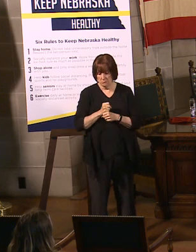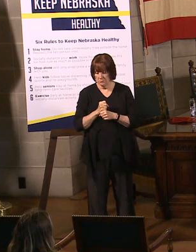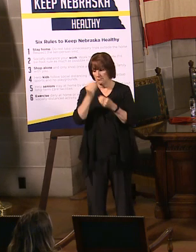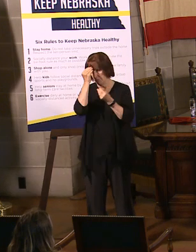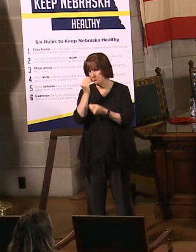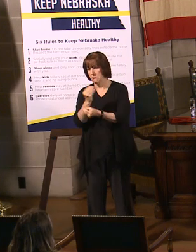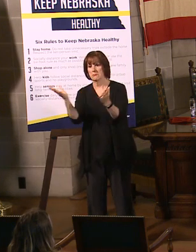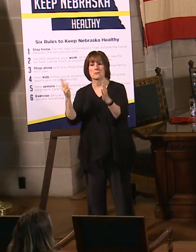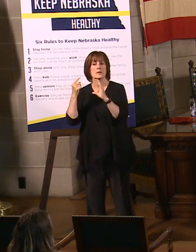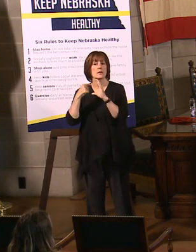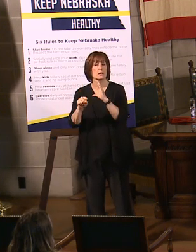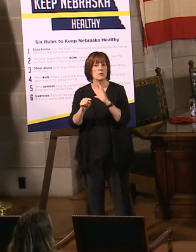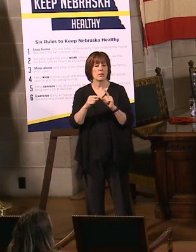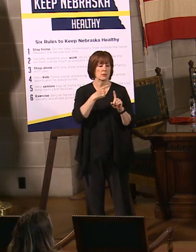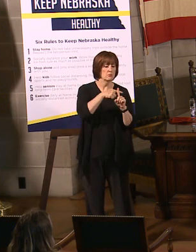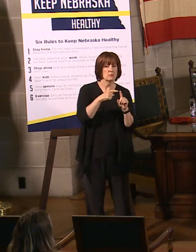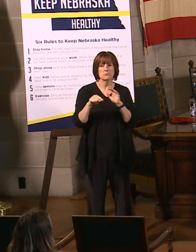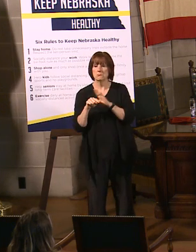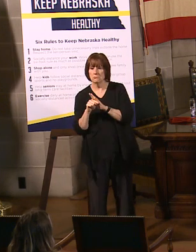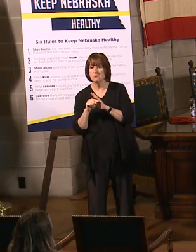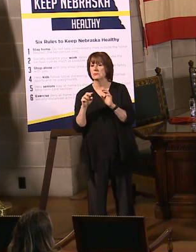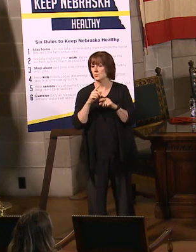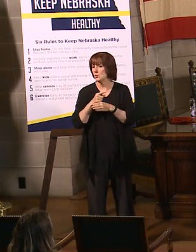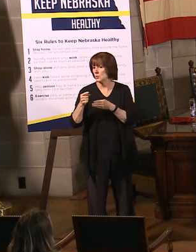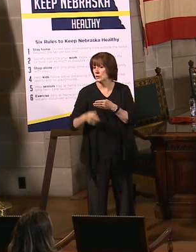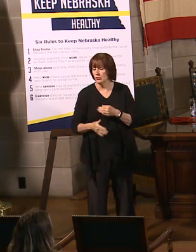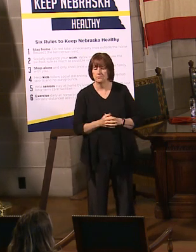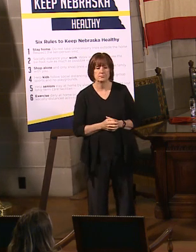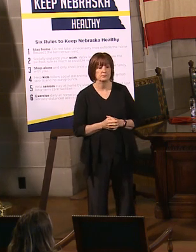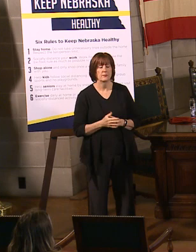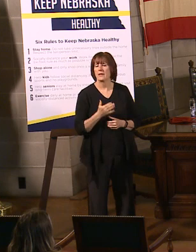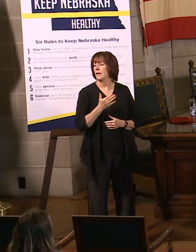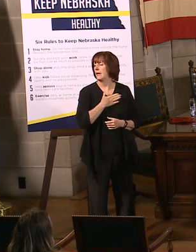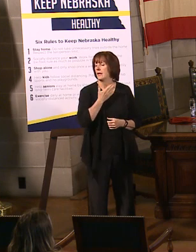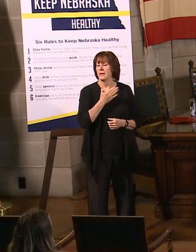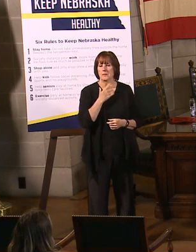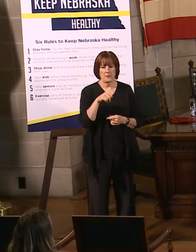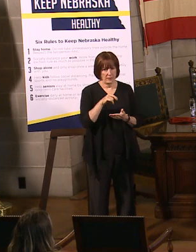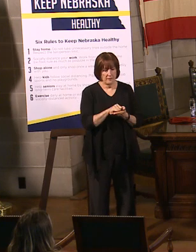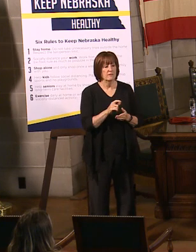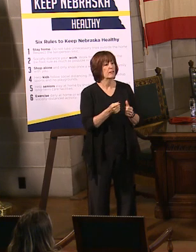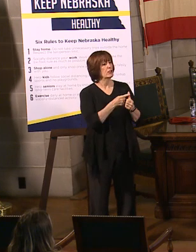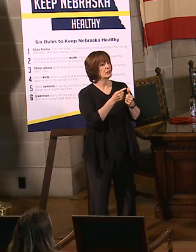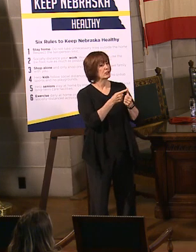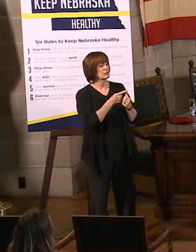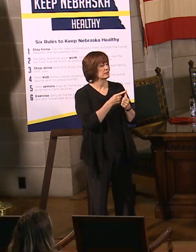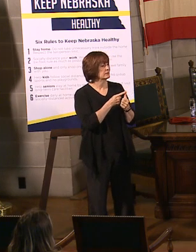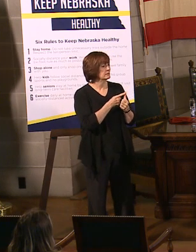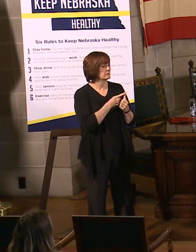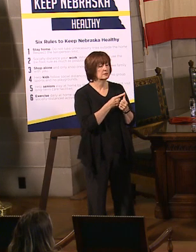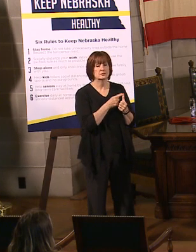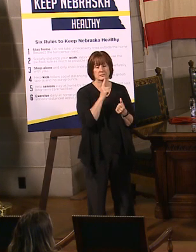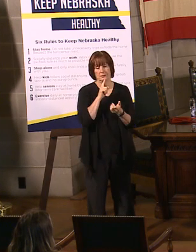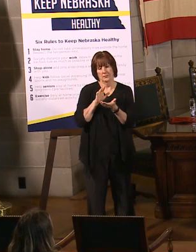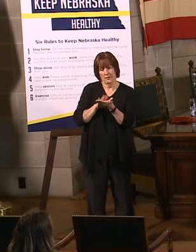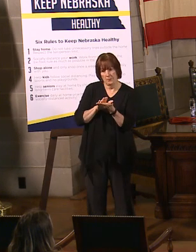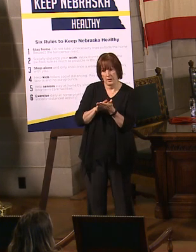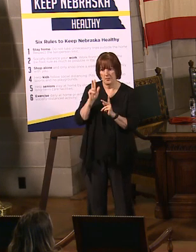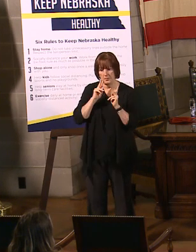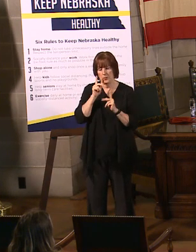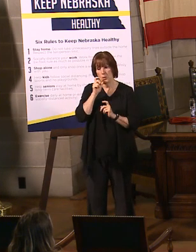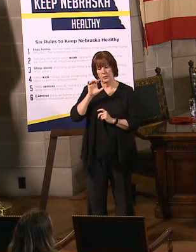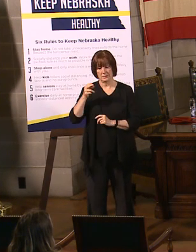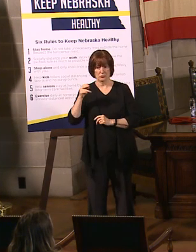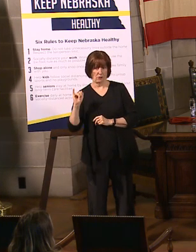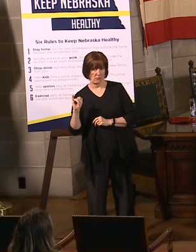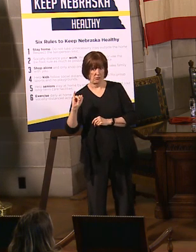back letting them know what those test results are. So we're very excited. And I just want to, first of all, compliment the folks at CHI.